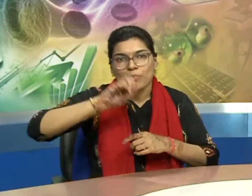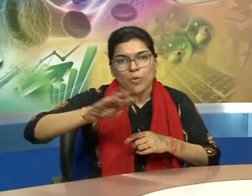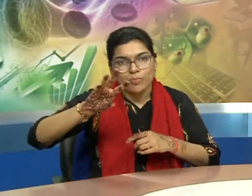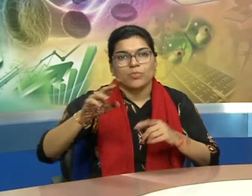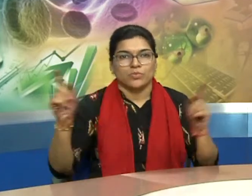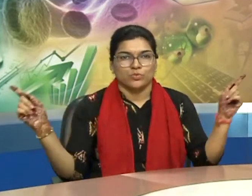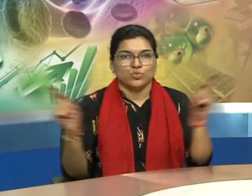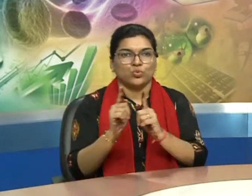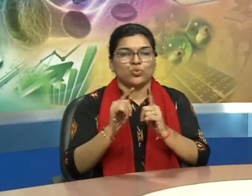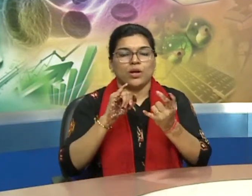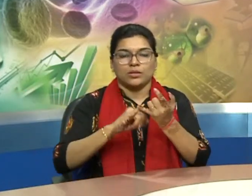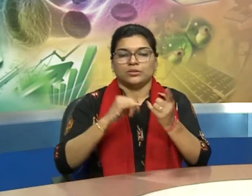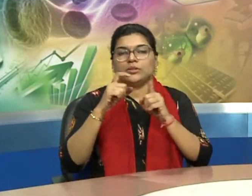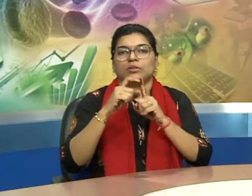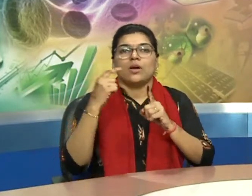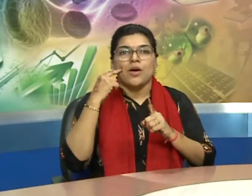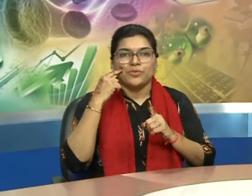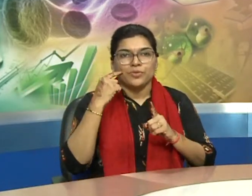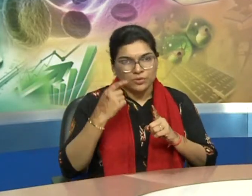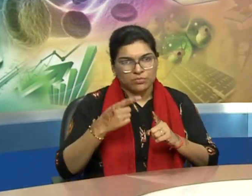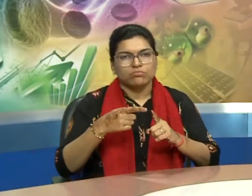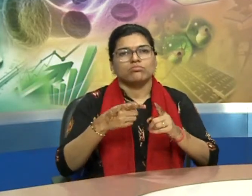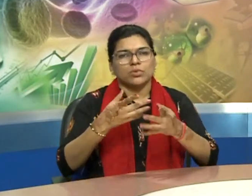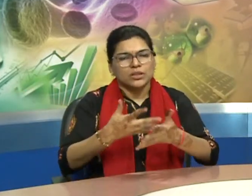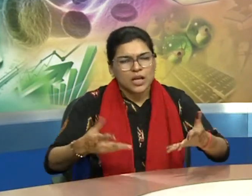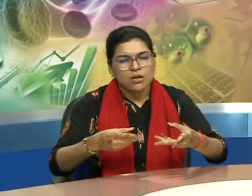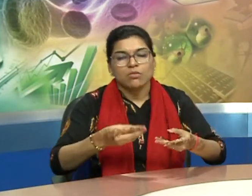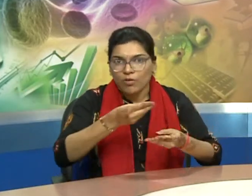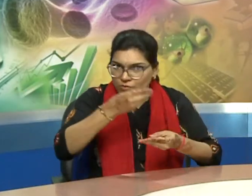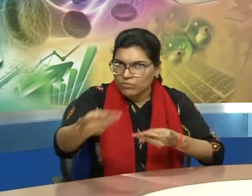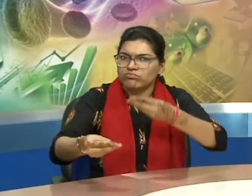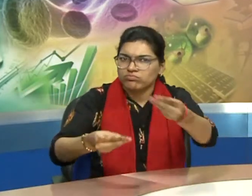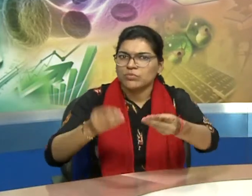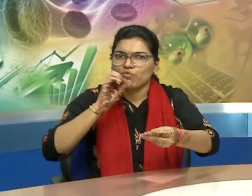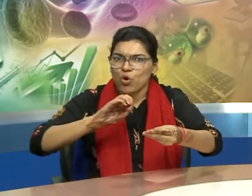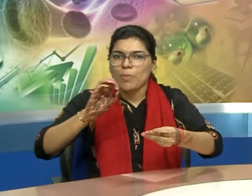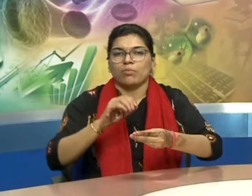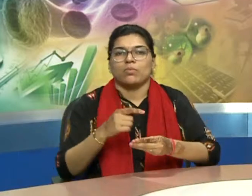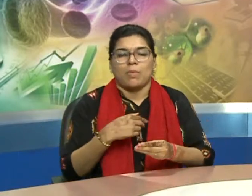of information. In short, we call it SDI.